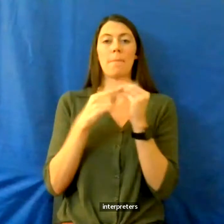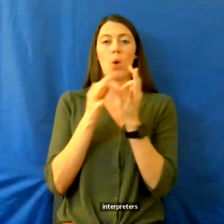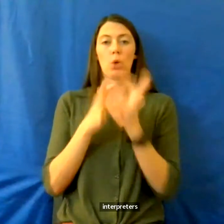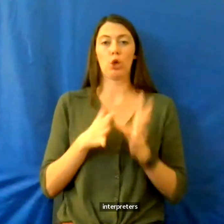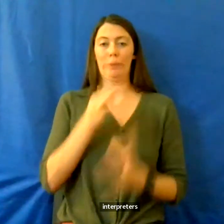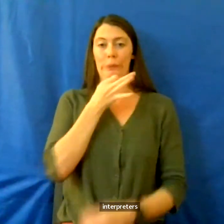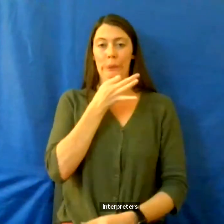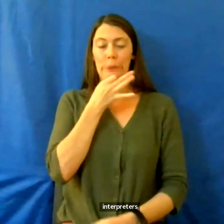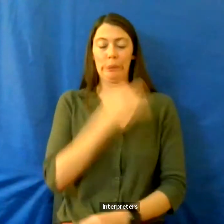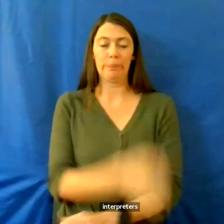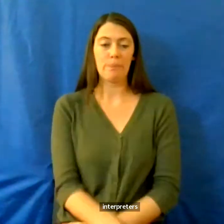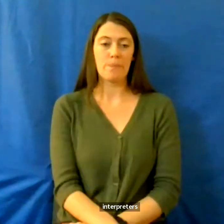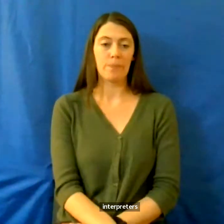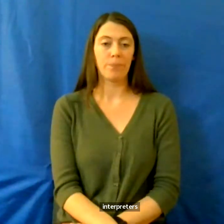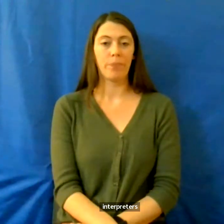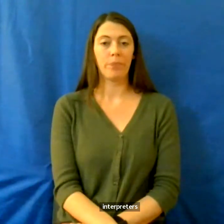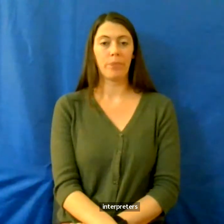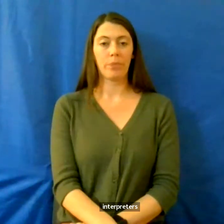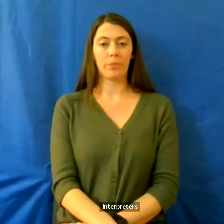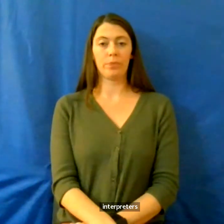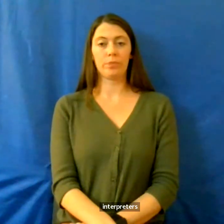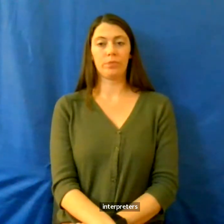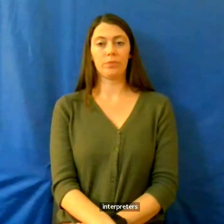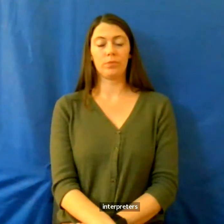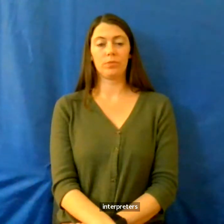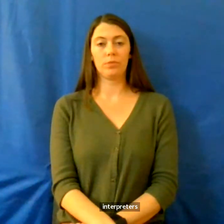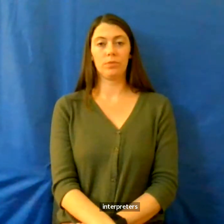Okay. Thanks.